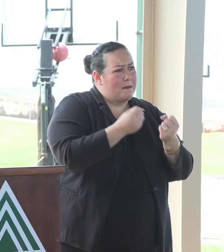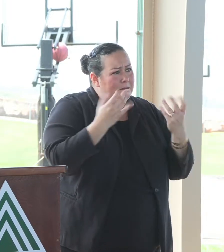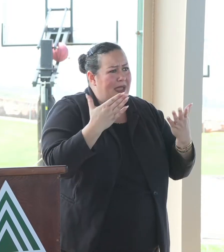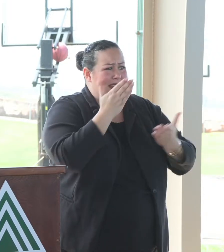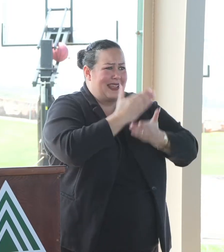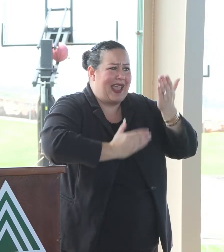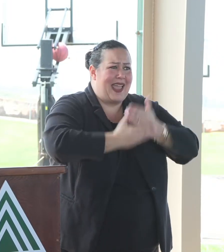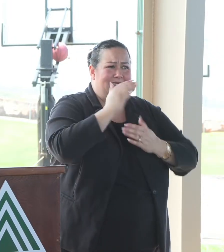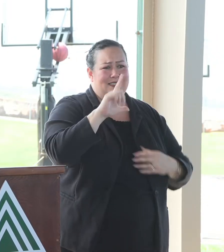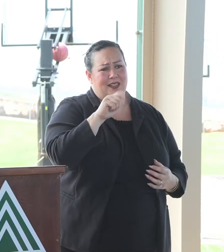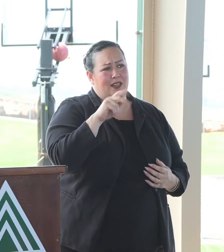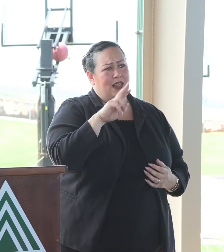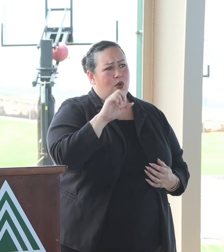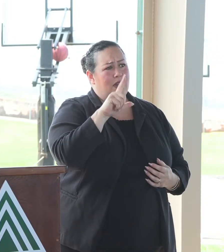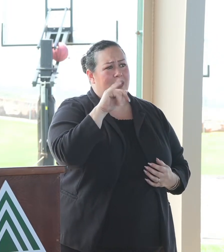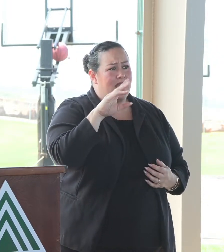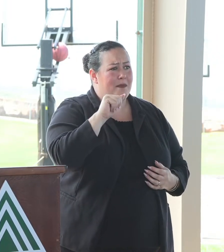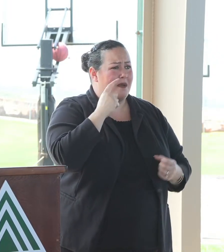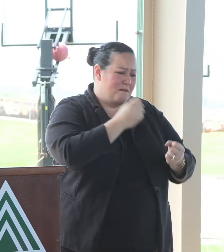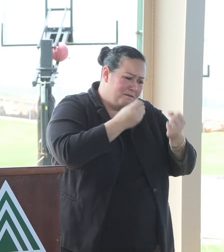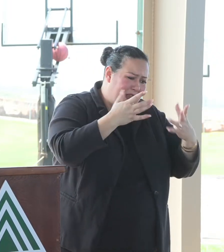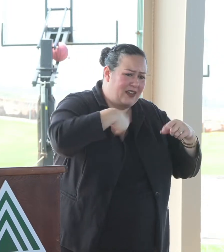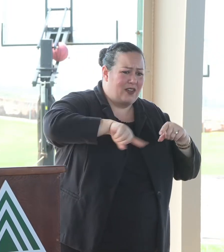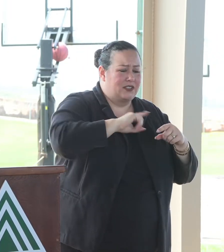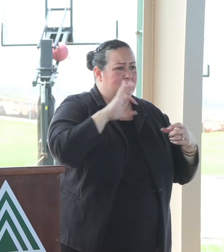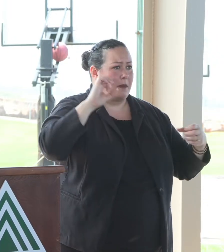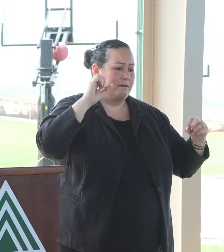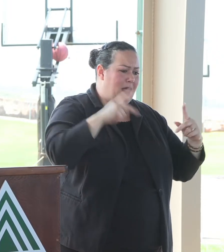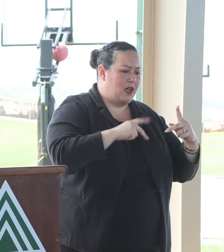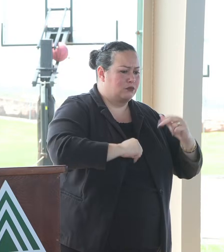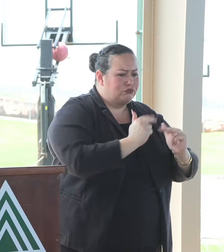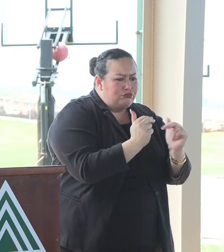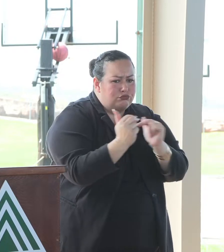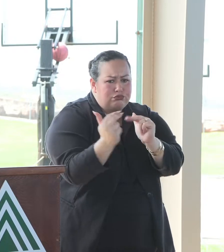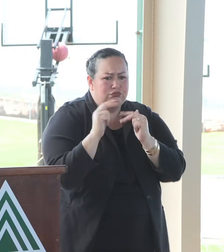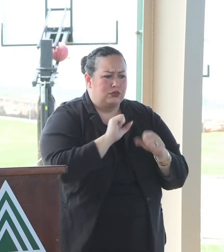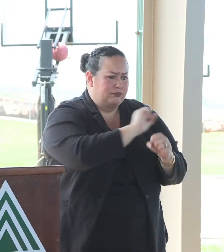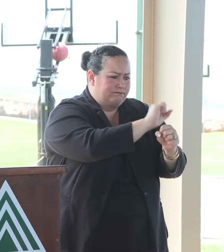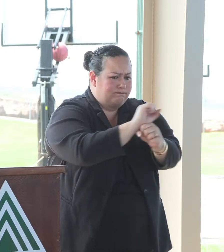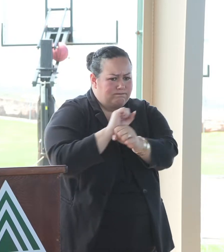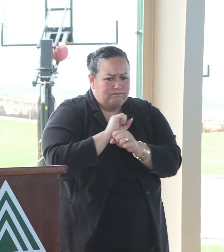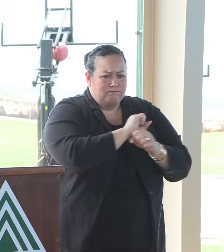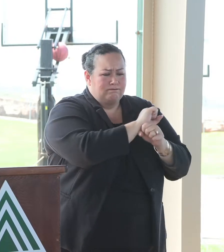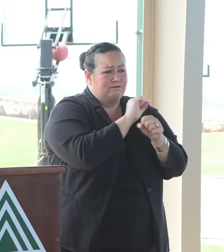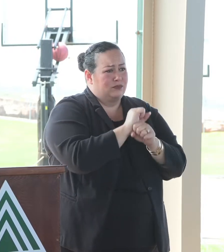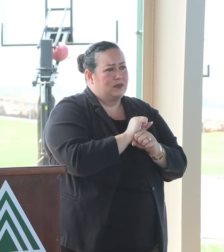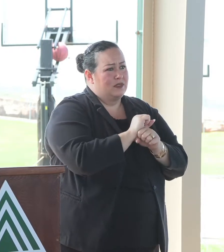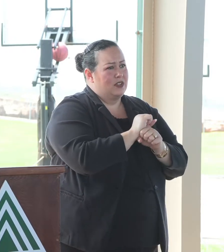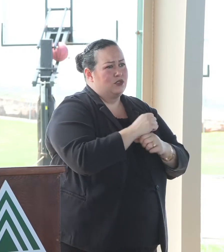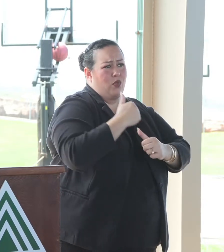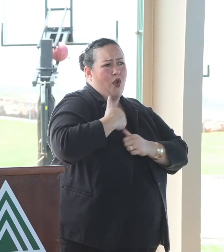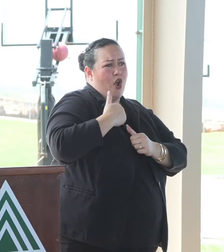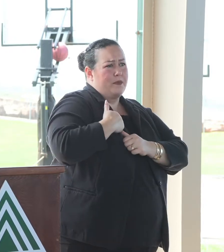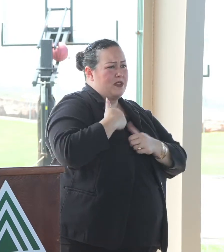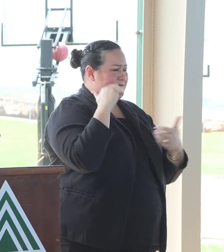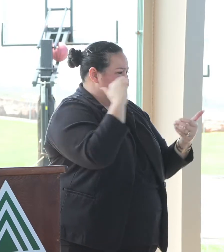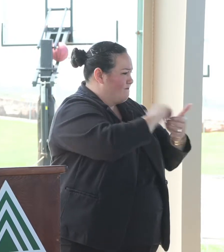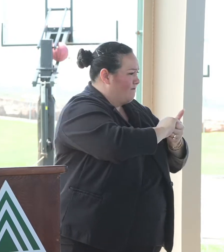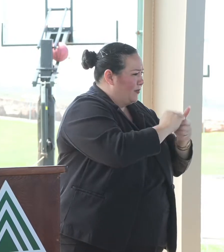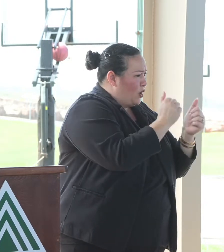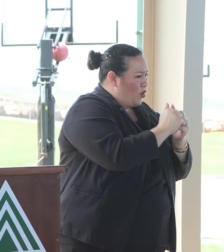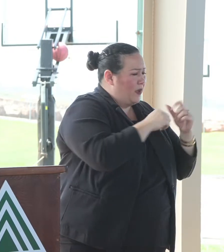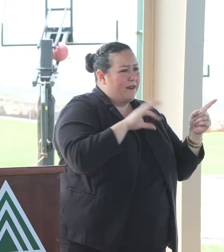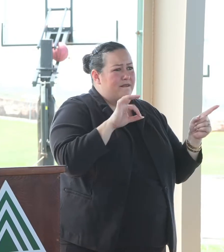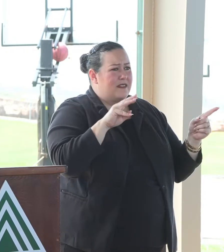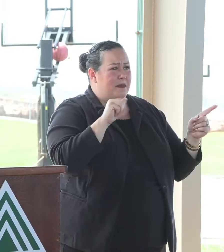in Hawaiian, bringing people back together. And that's what the Army Corps of Engineers decided in partnership with FEMA, who have been